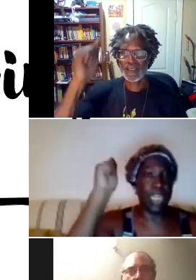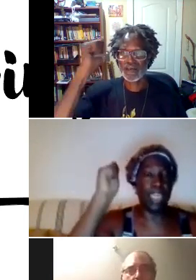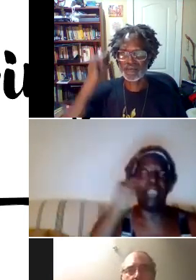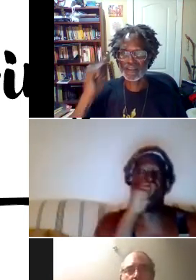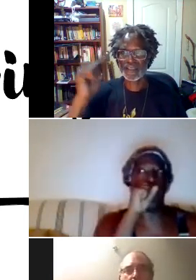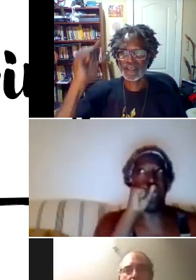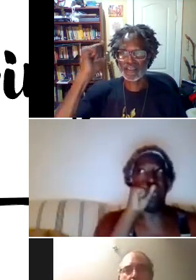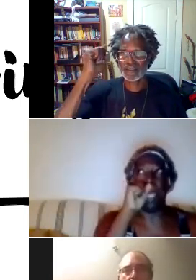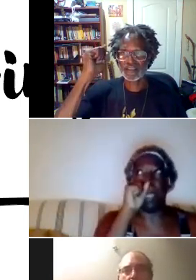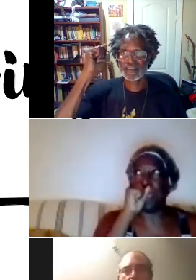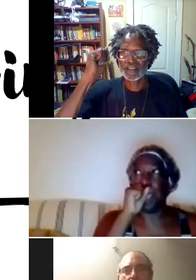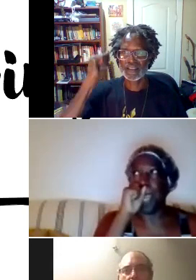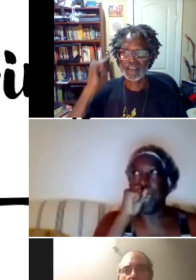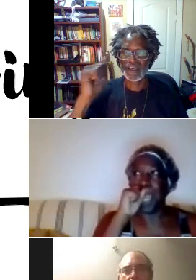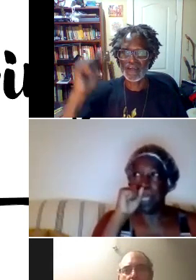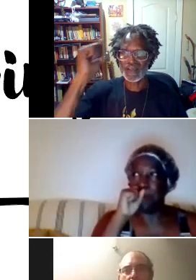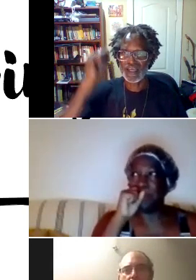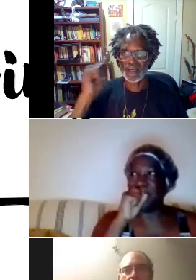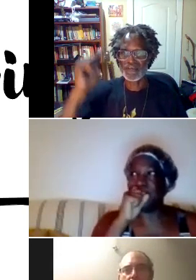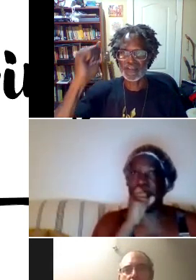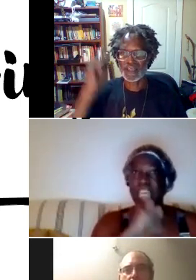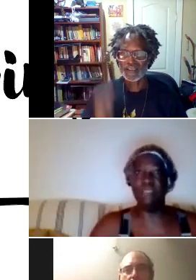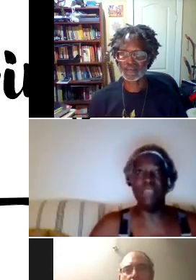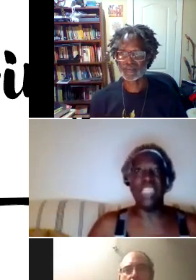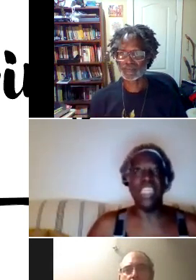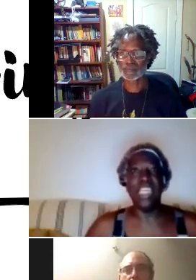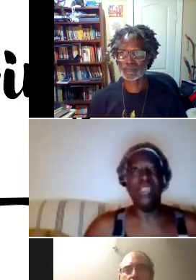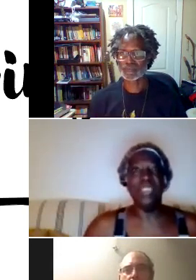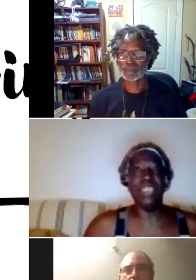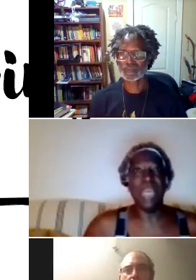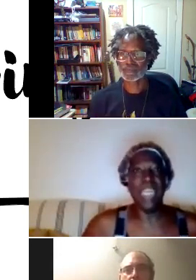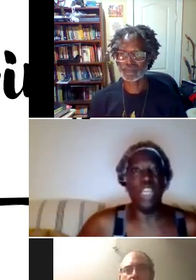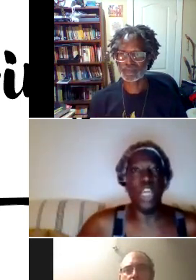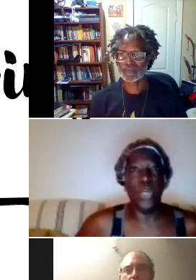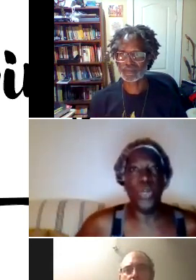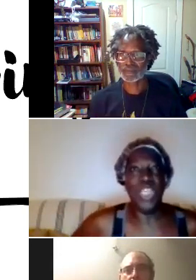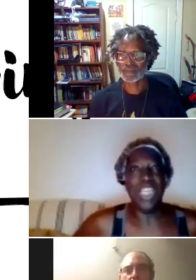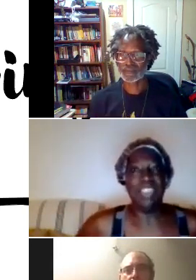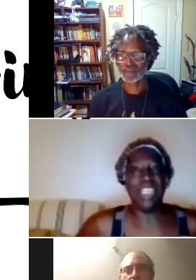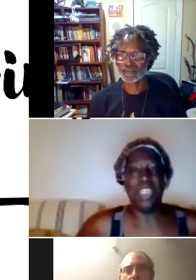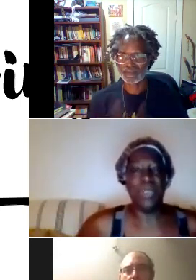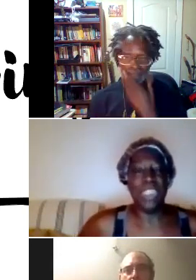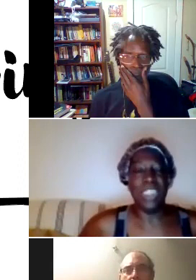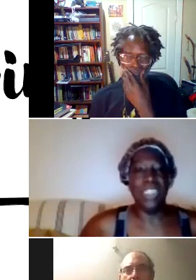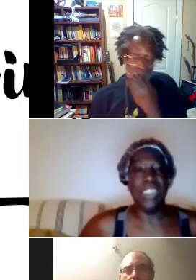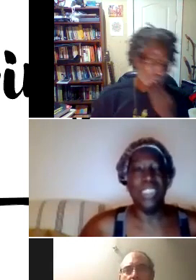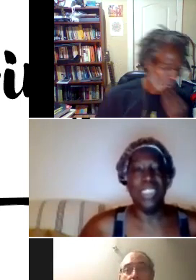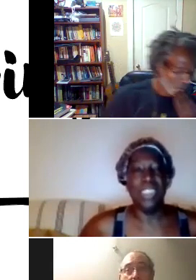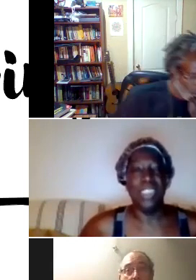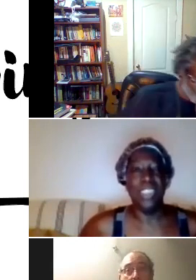Every day. Every day. Uh, Every day. what else? Do y'all have anything else I might know that y'all